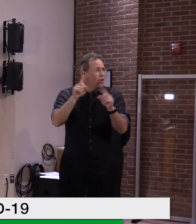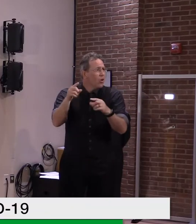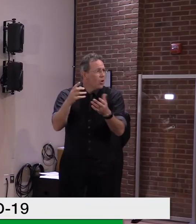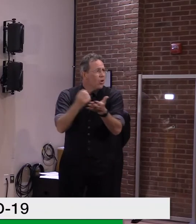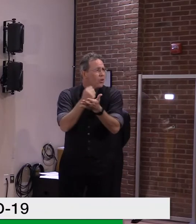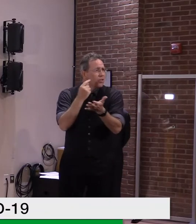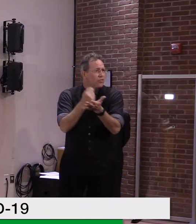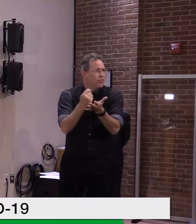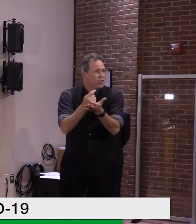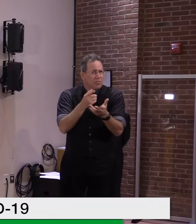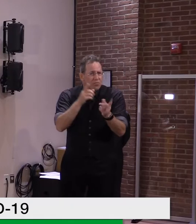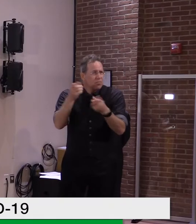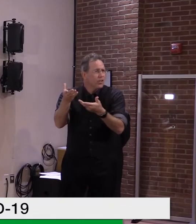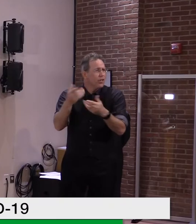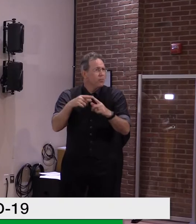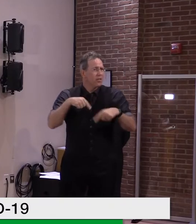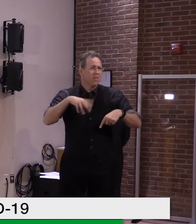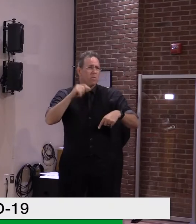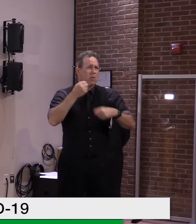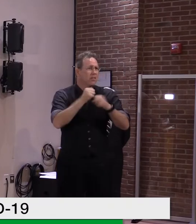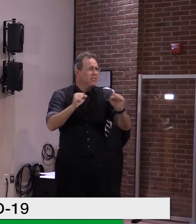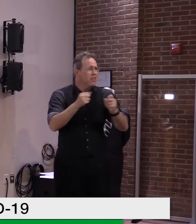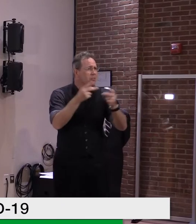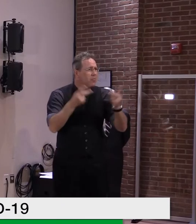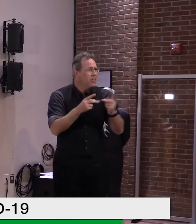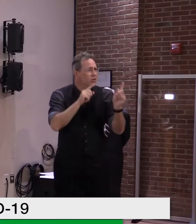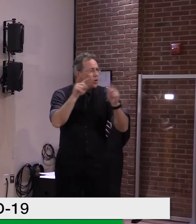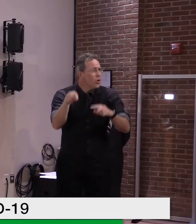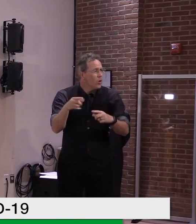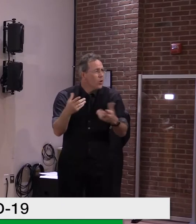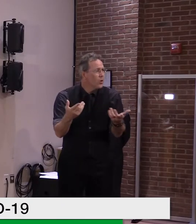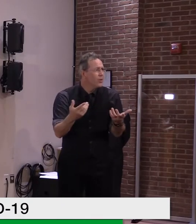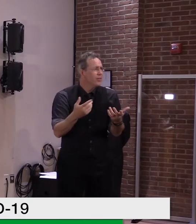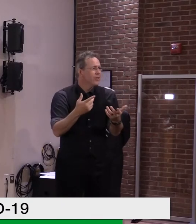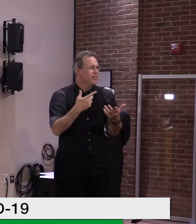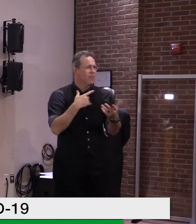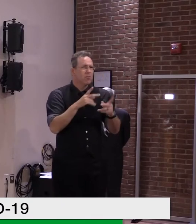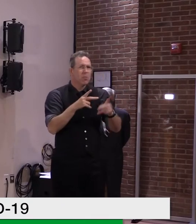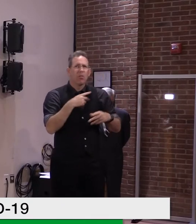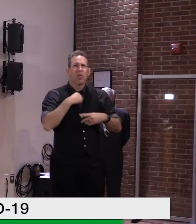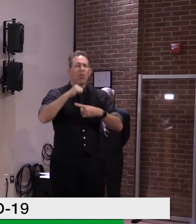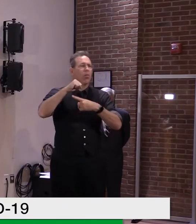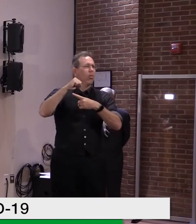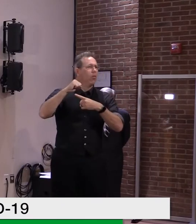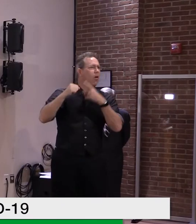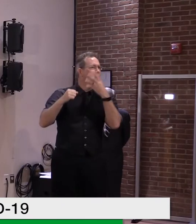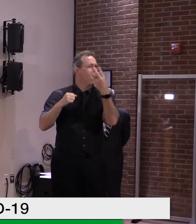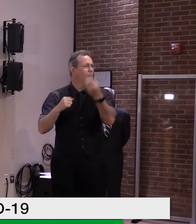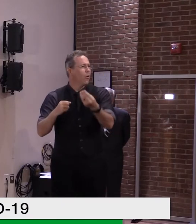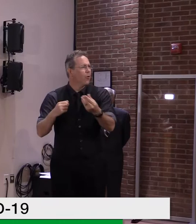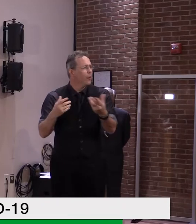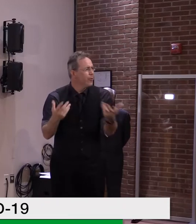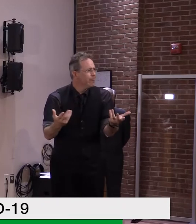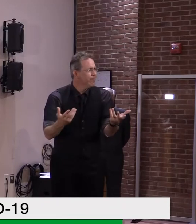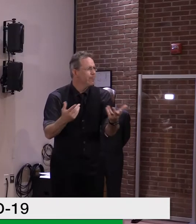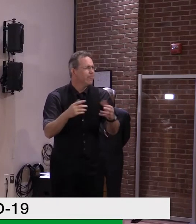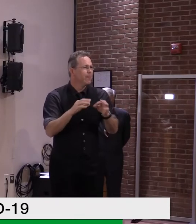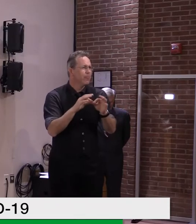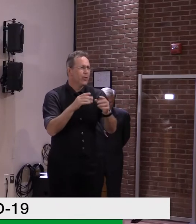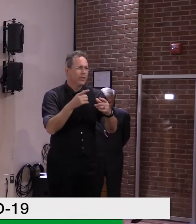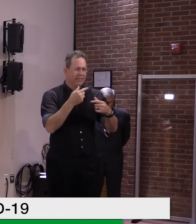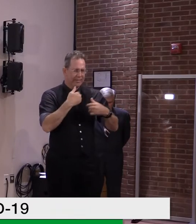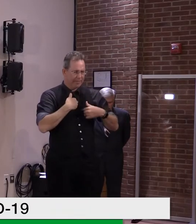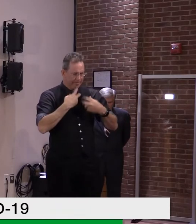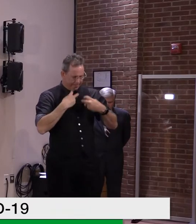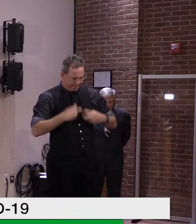safe. But the reality was a lot of people were doing telemedicine, et cetera, not being seen in person. So it